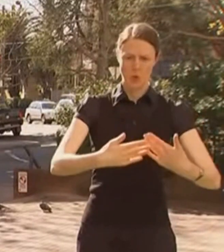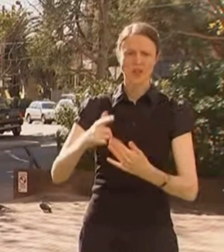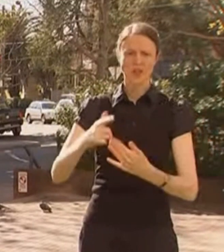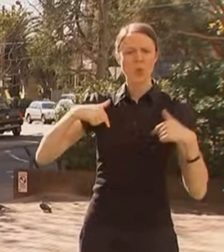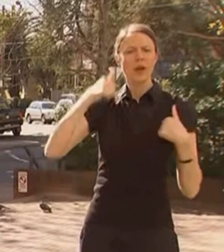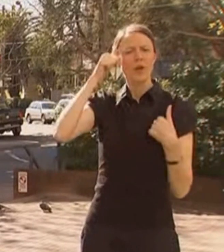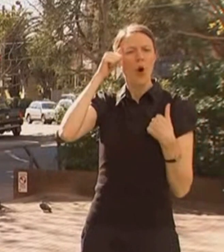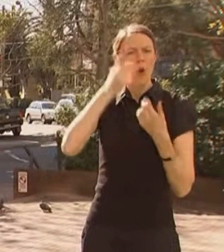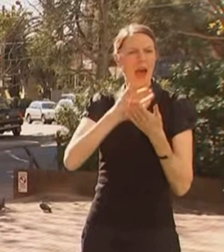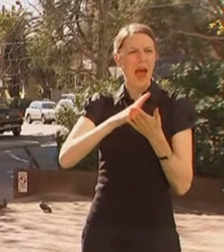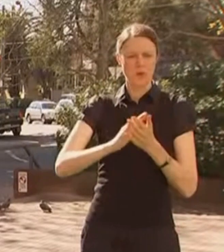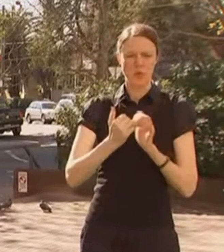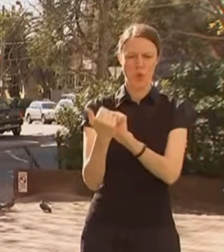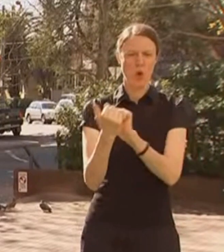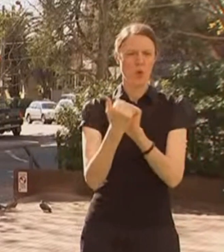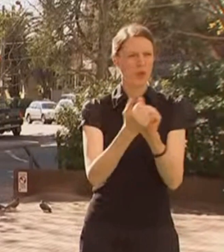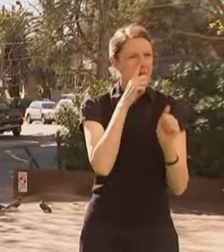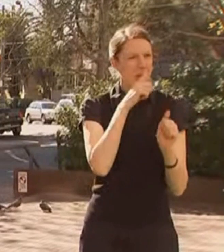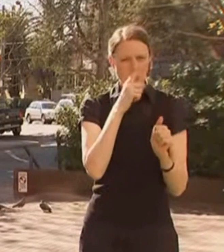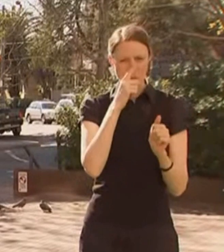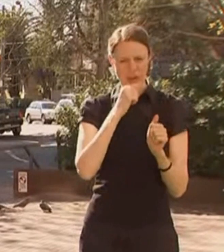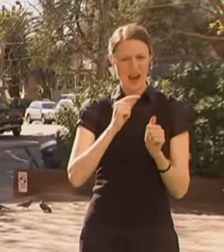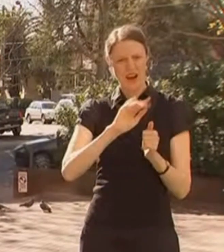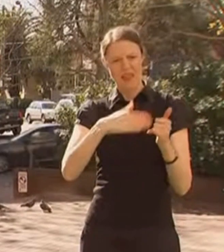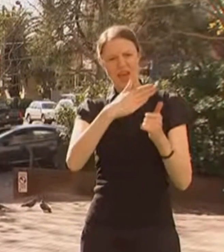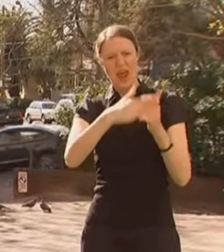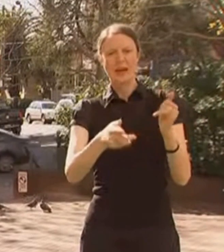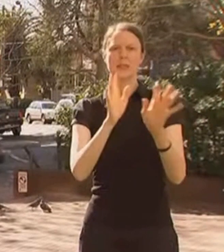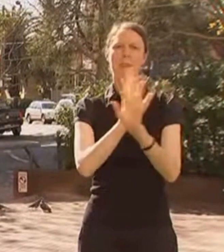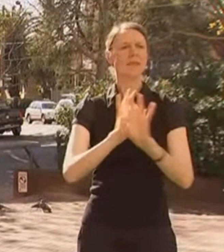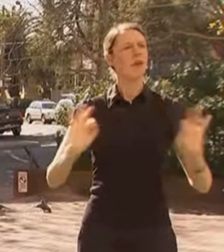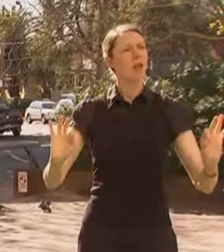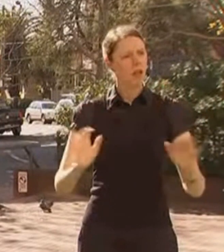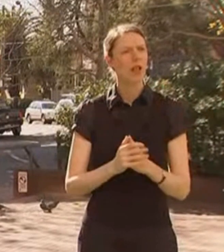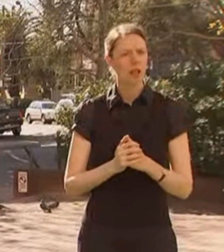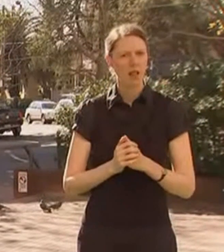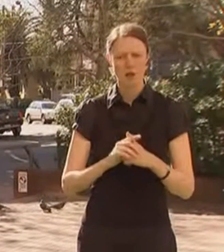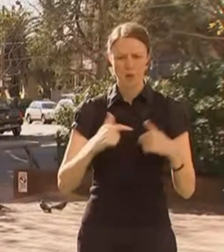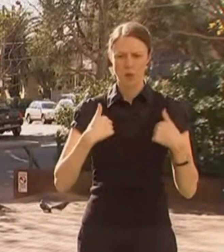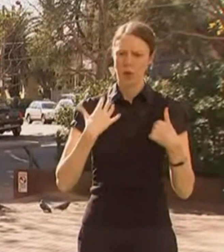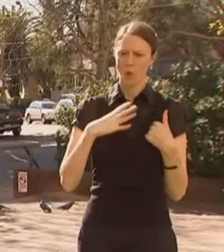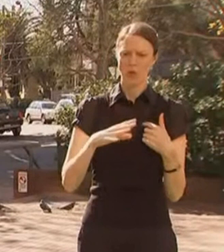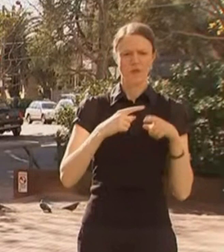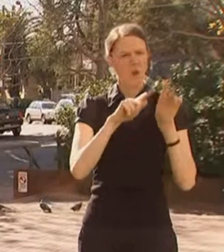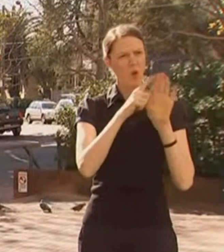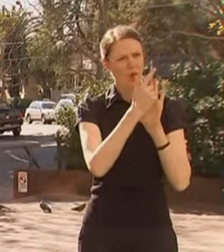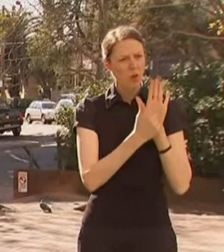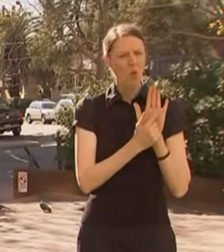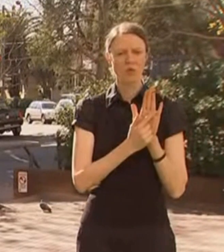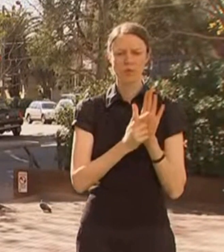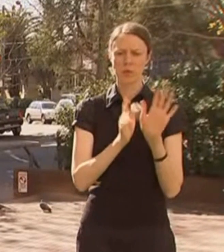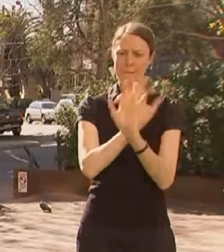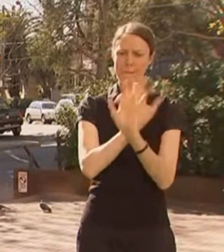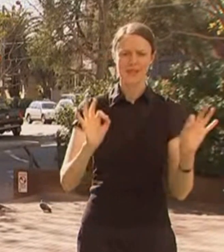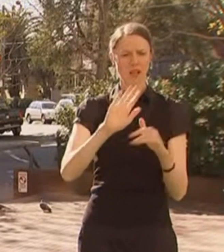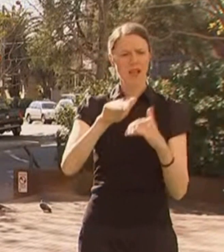we trained for this. We've got experienced commanders. Assistant Commissioner Willing will take command from the Police Operations Centre. We know how